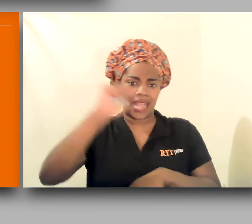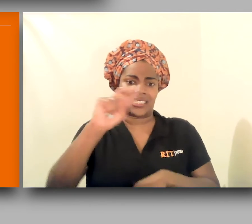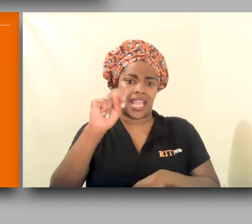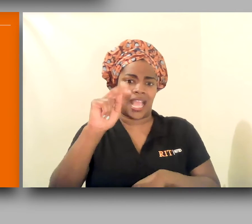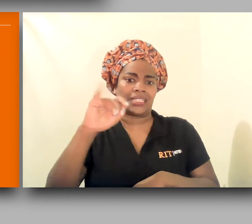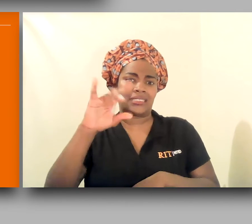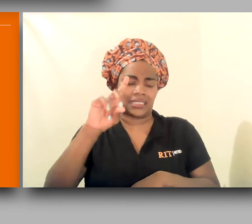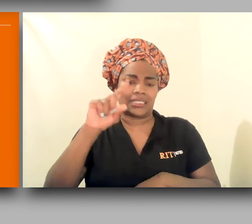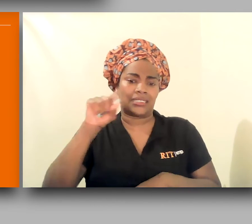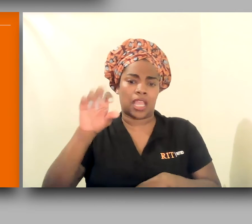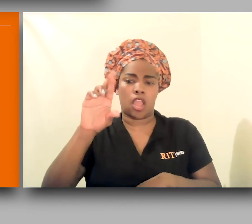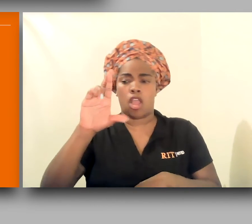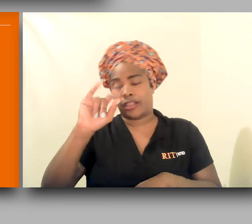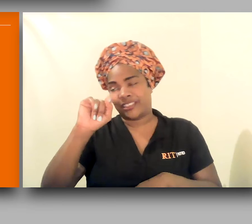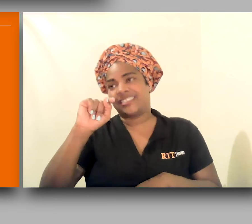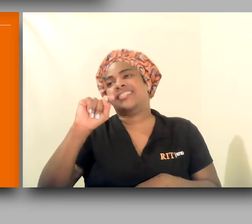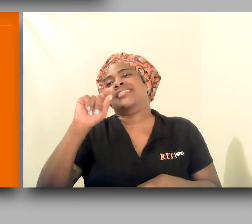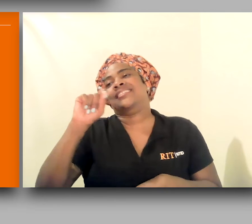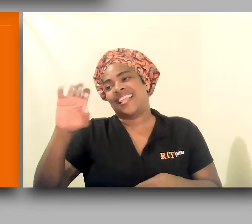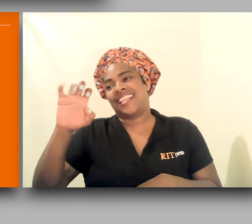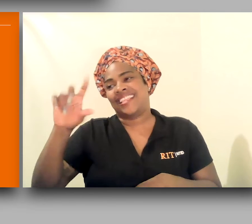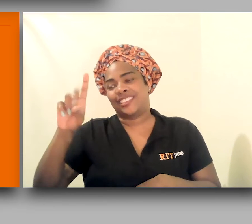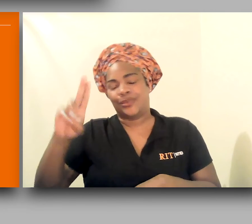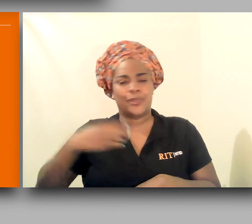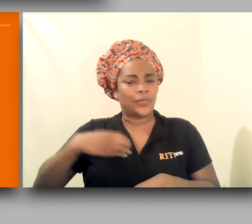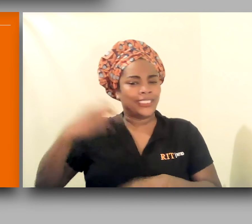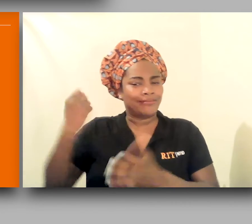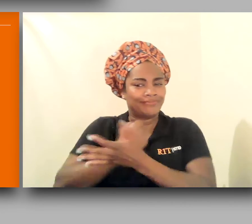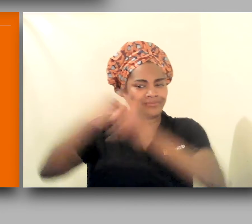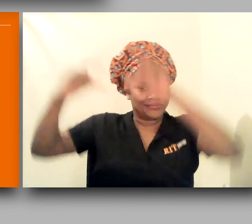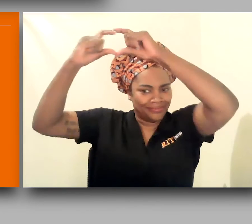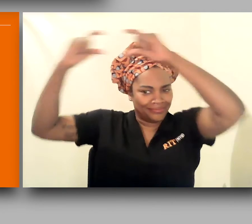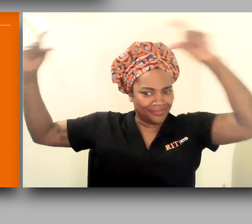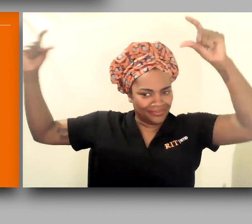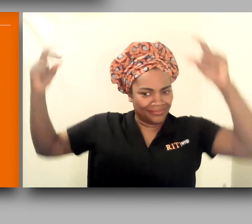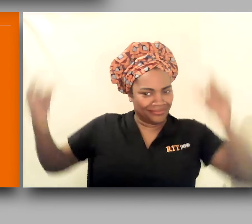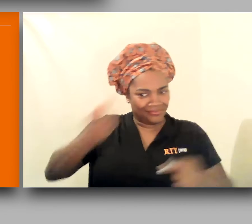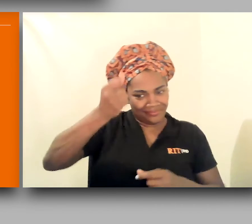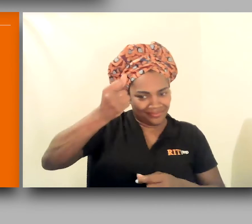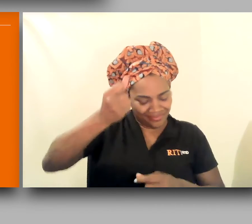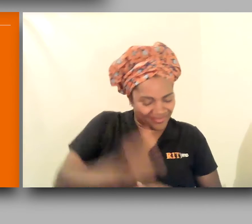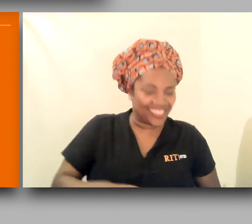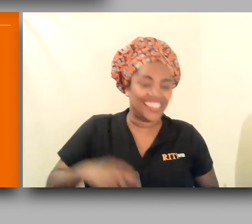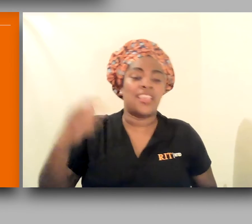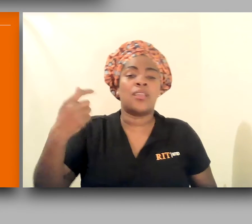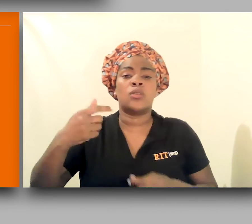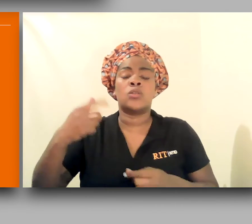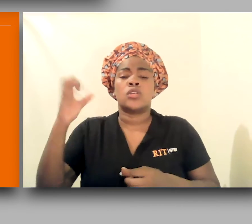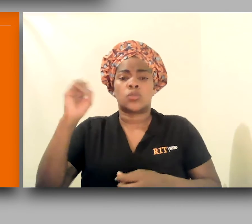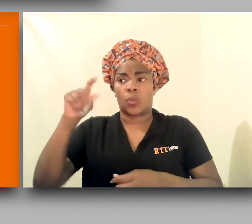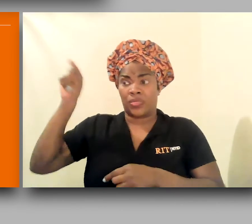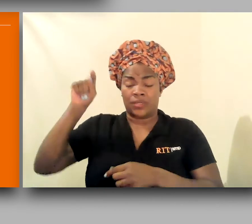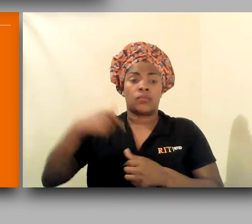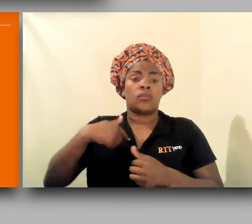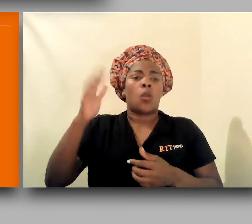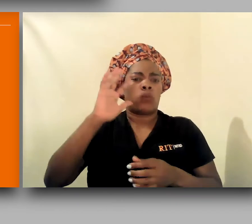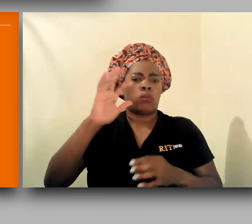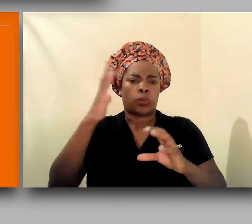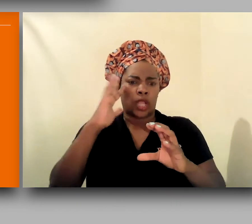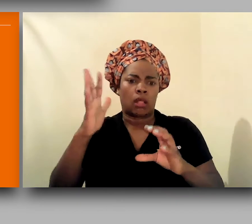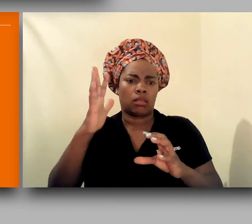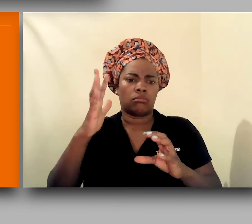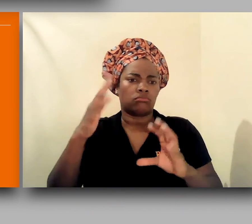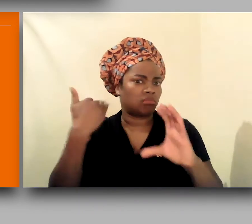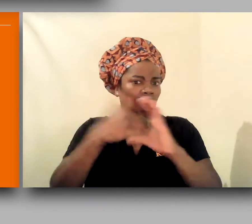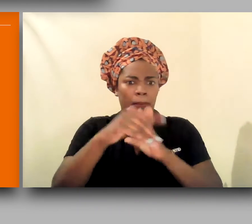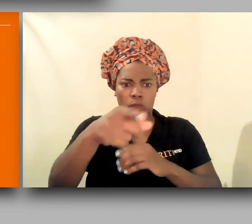ntid.rit.edu. I wish that I was able to put that on the screen so everybody could see it and I don't have to keep saying it. But if you